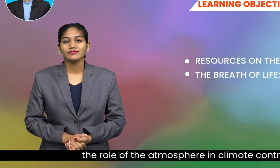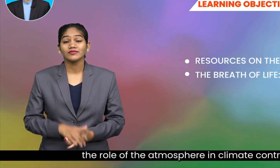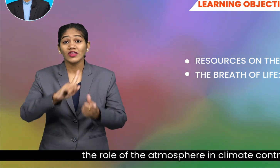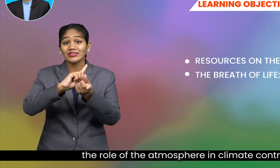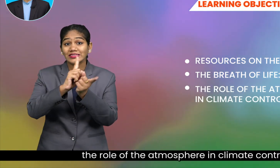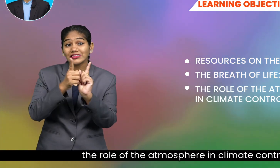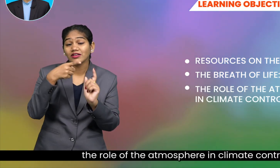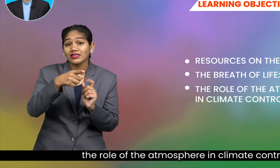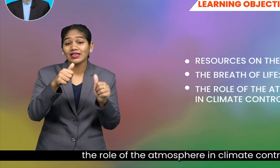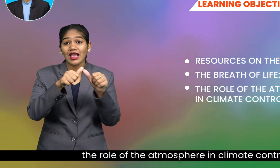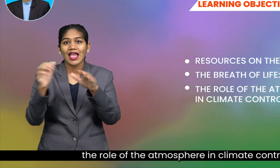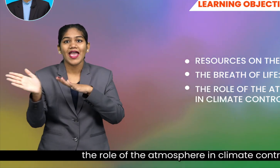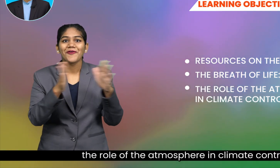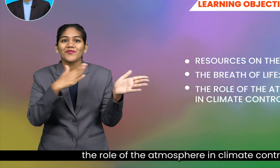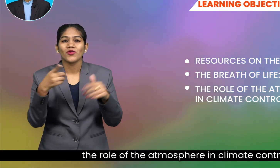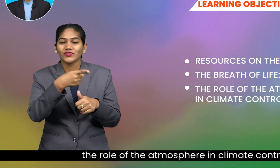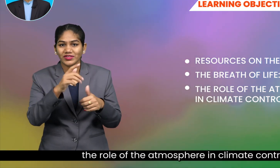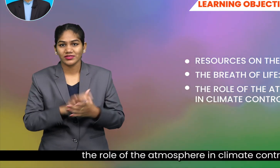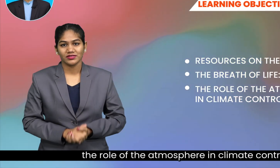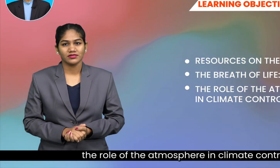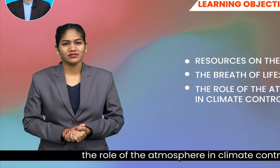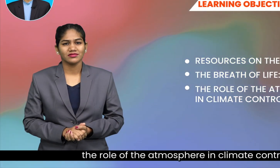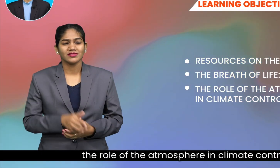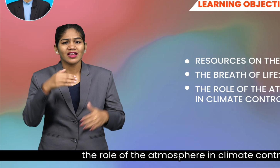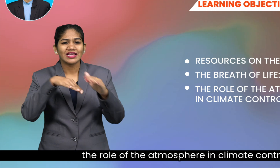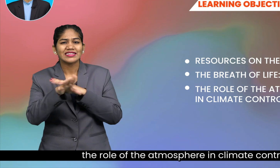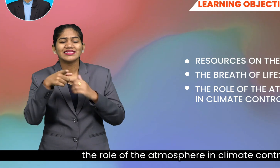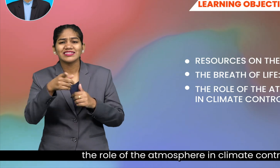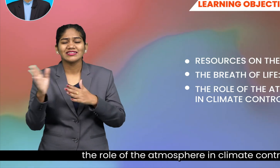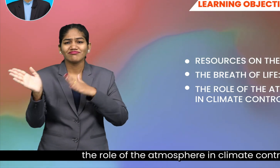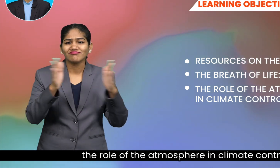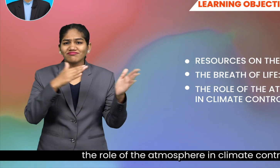the role of the atmosphere in climate control,